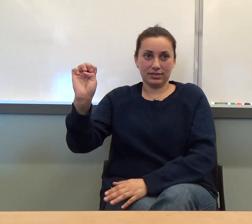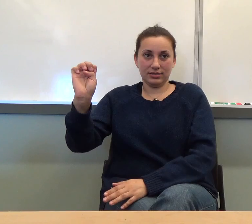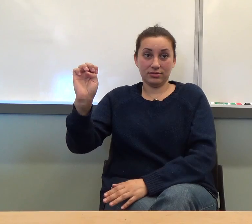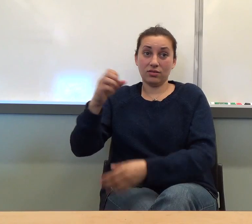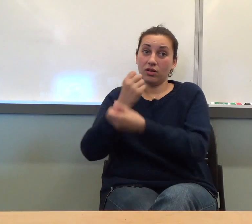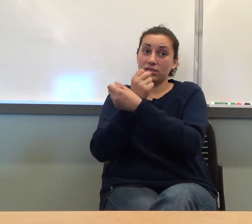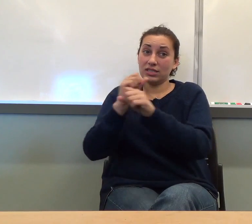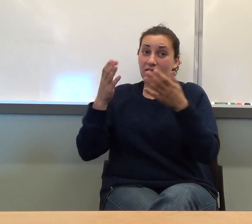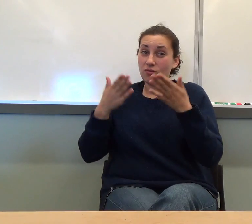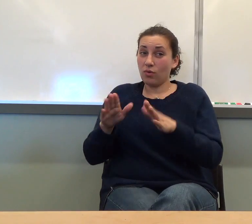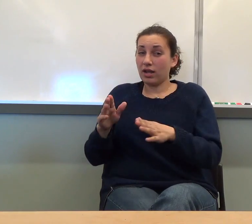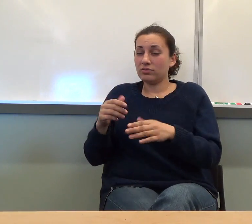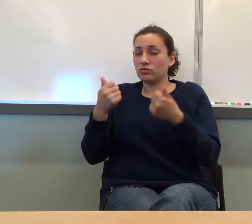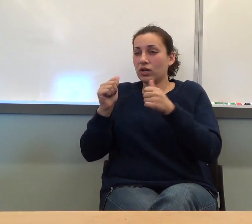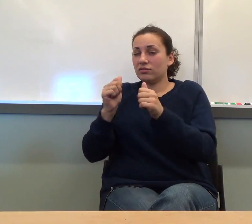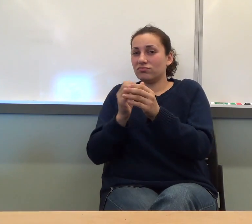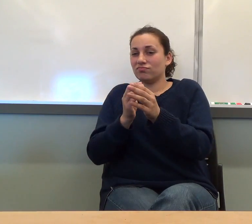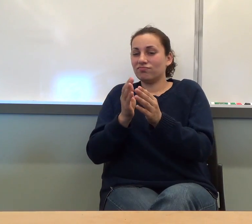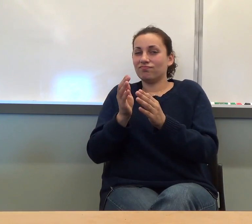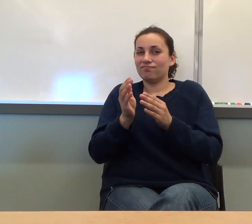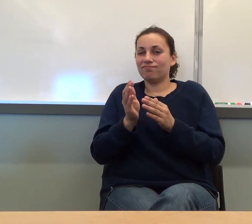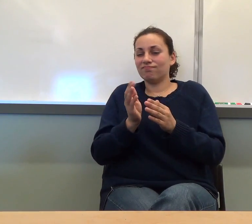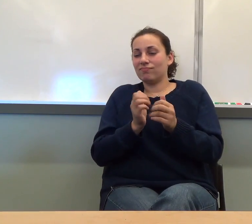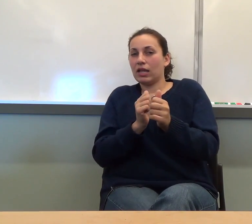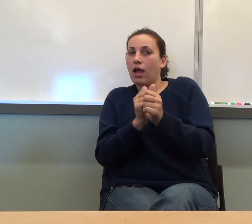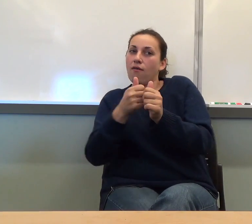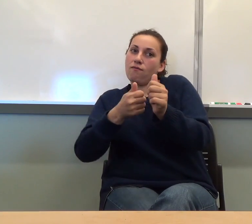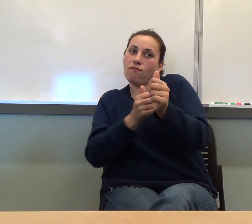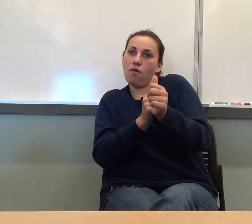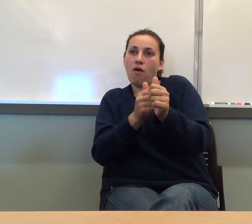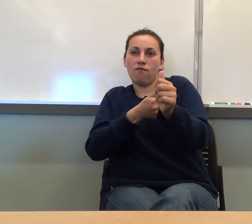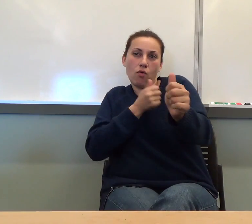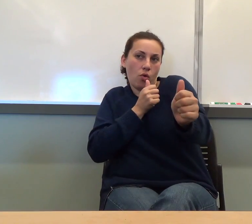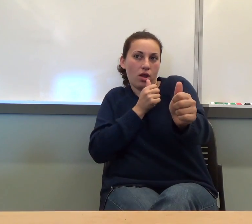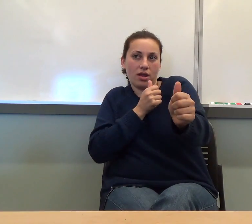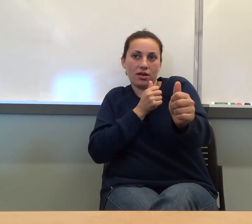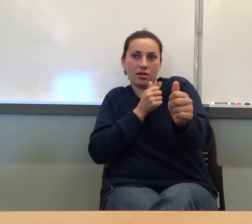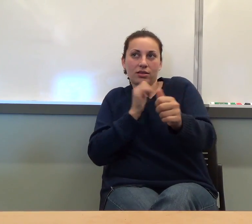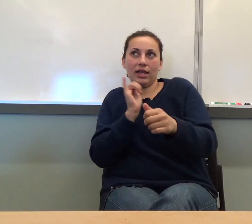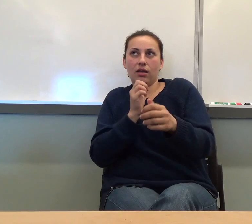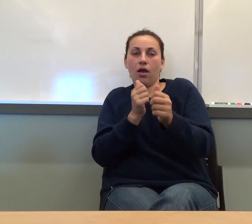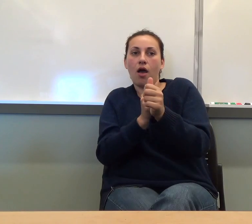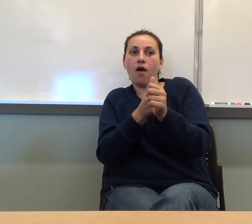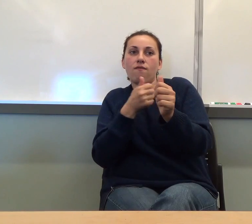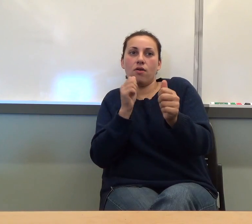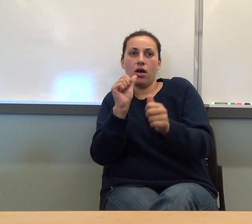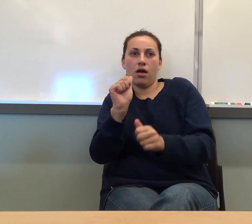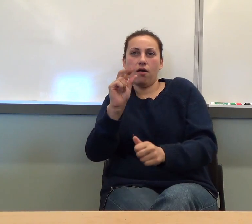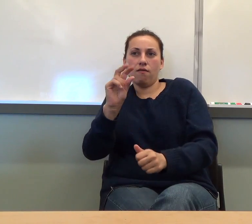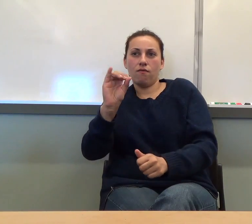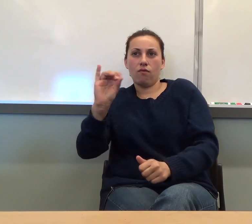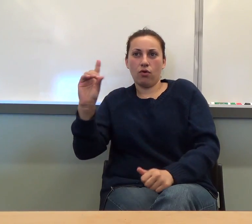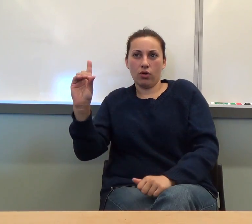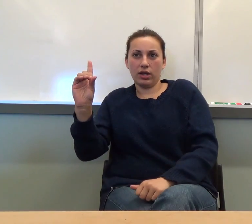that. Yeah, it's really quite interesting. They will give you a unit price because they'd be fined if they didn't.